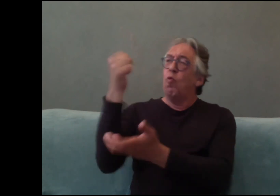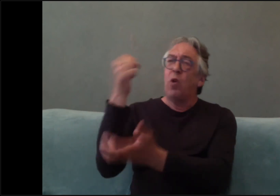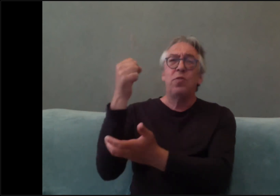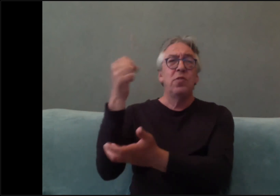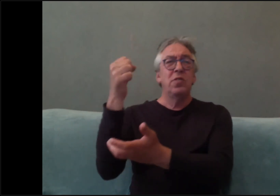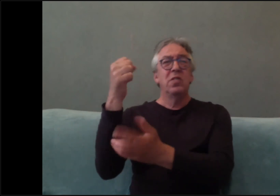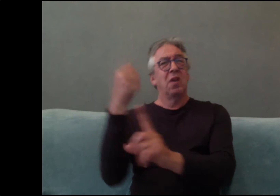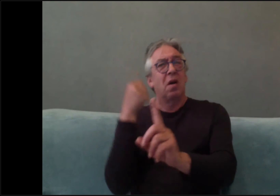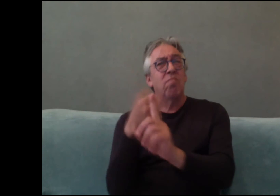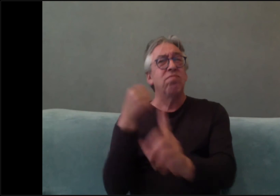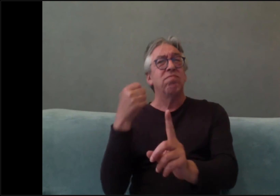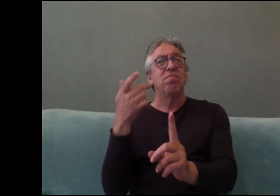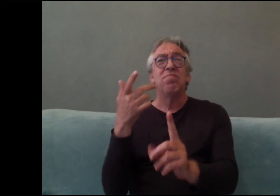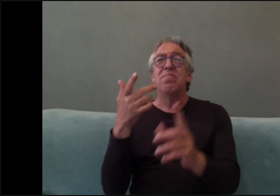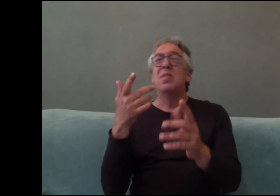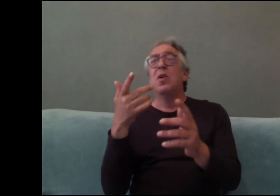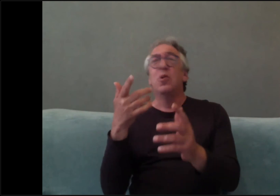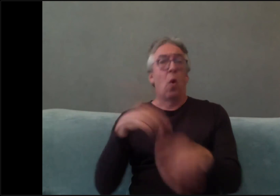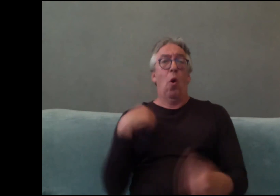something to keep an eye out for if you're interested in this.